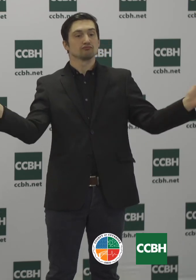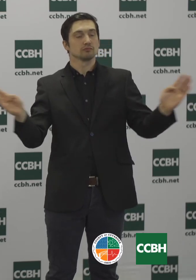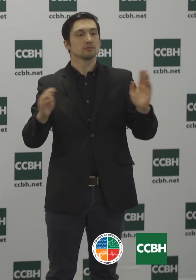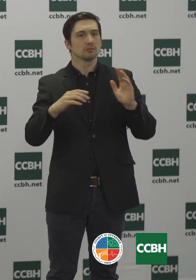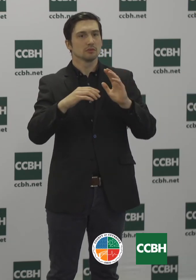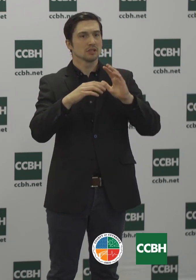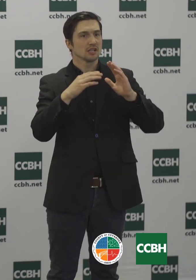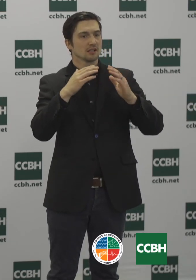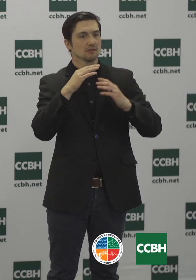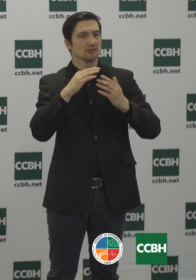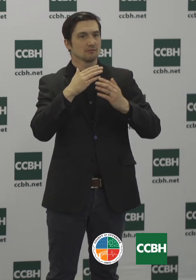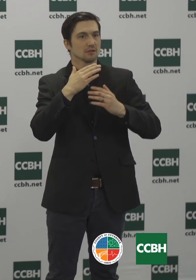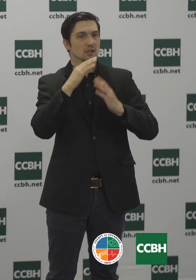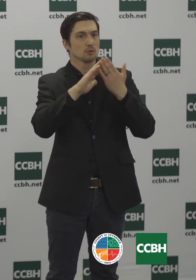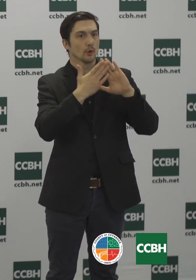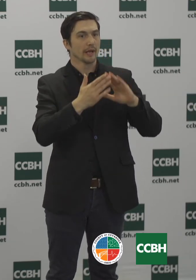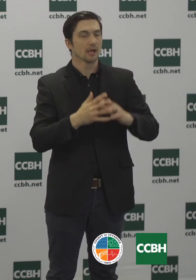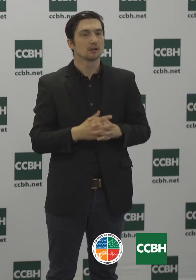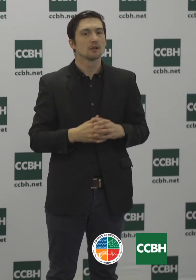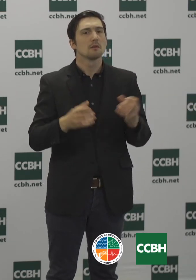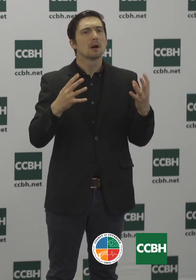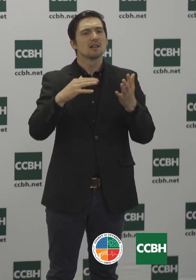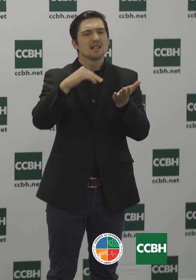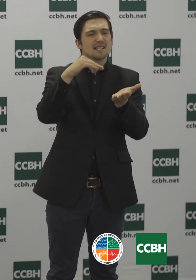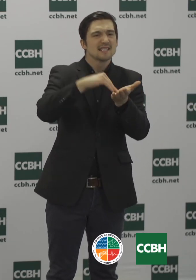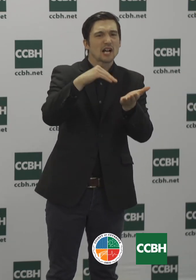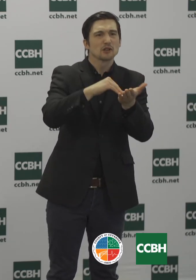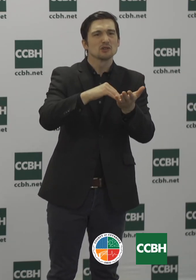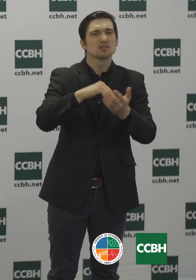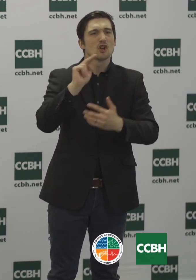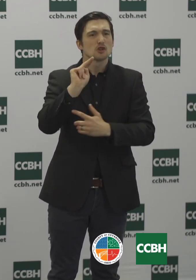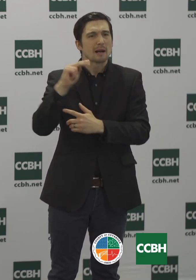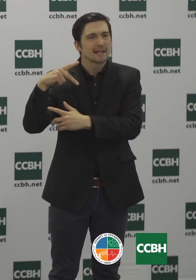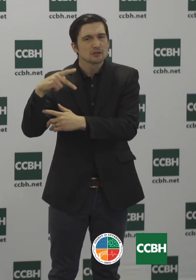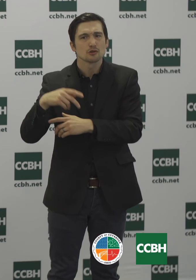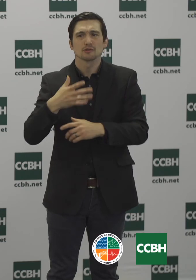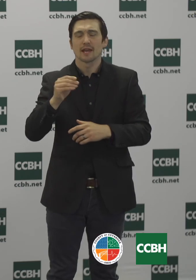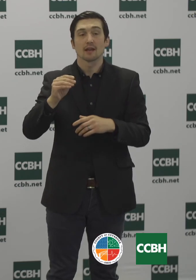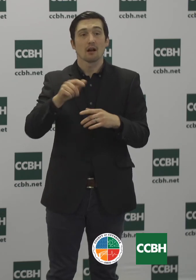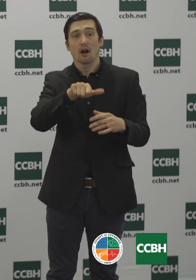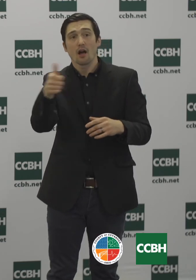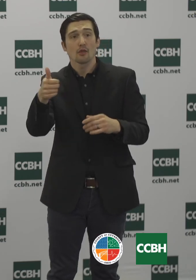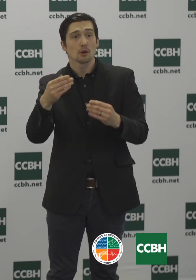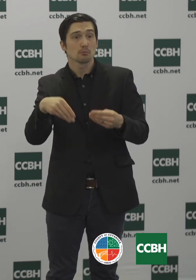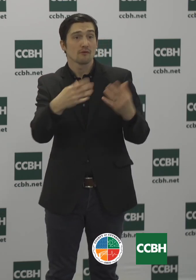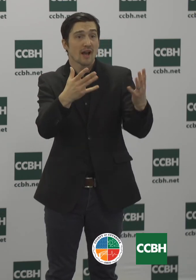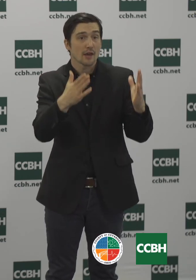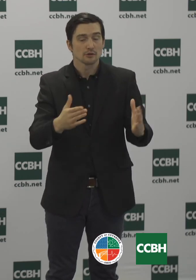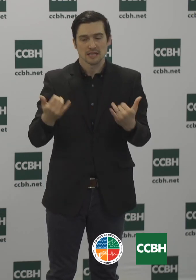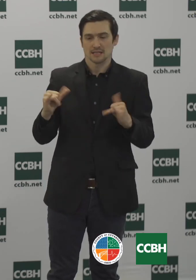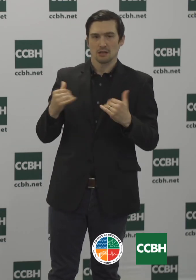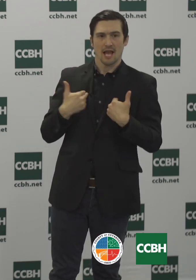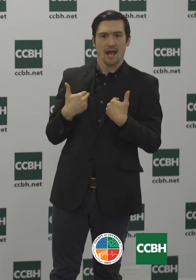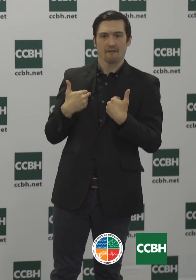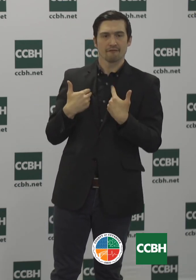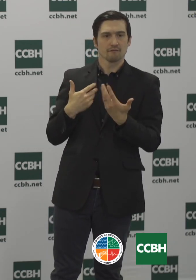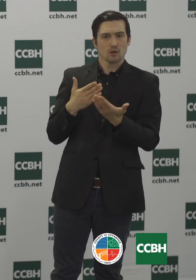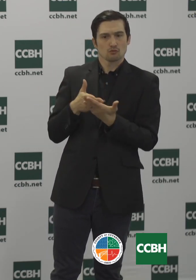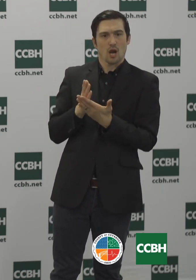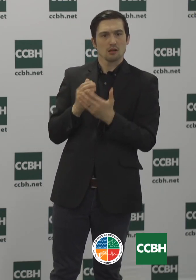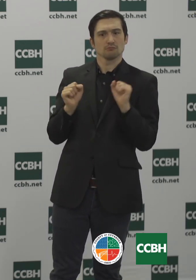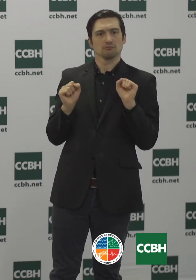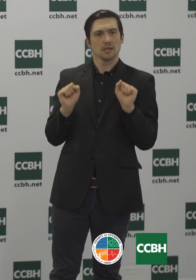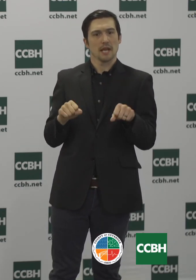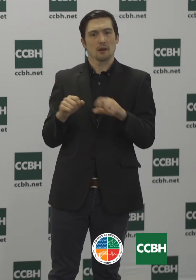these guidelines. But doctors and nurse practitioners and independent providers still have the ability to order for